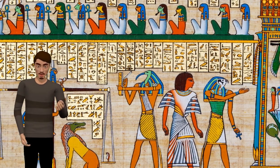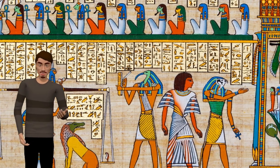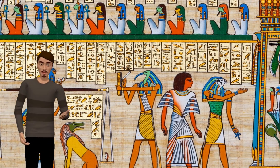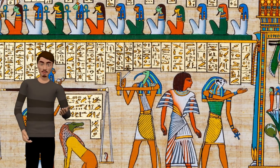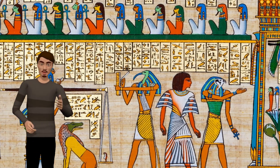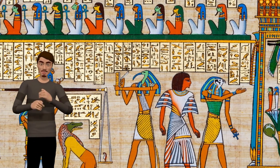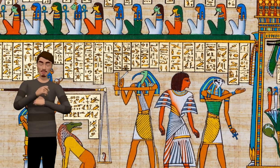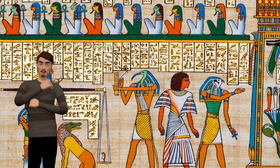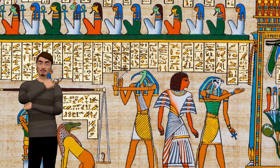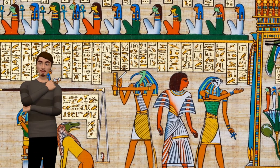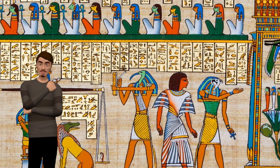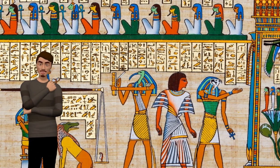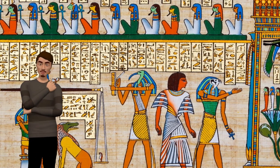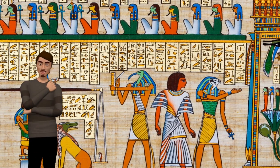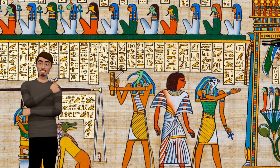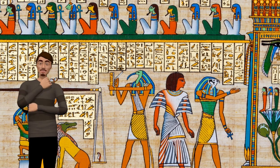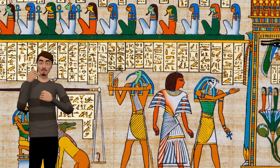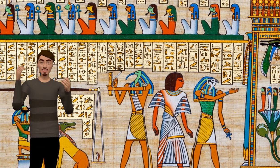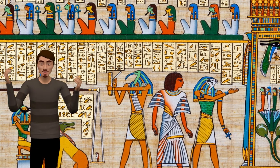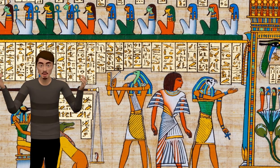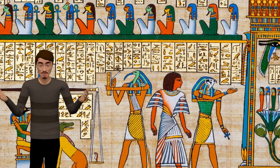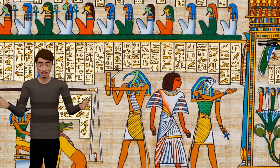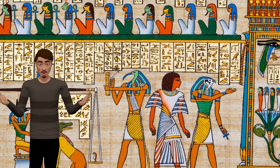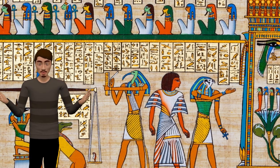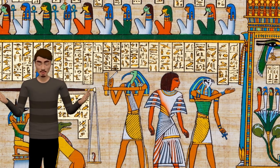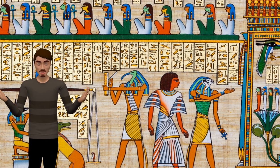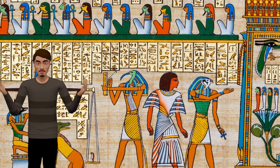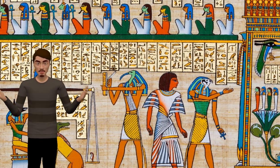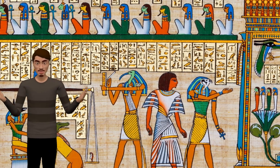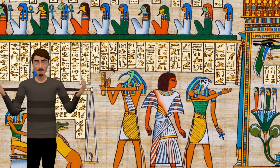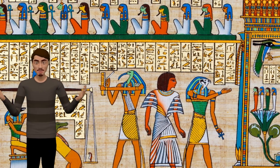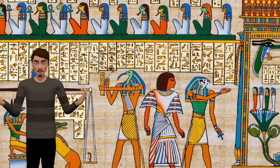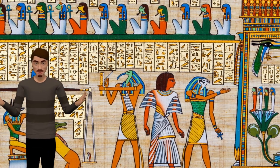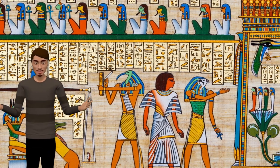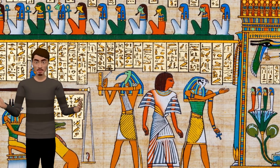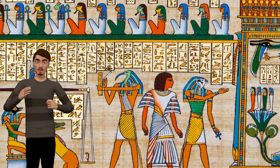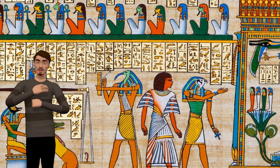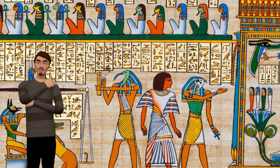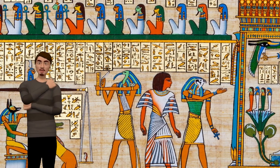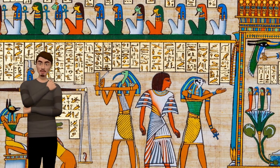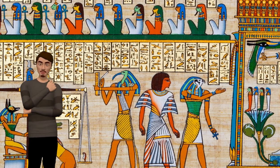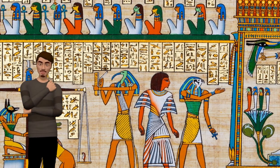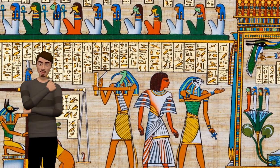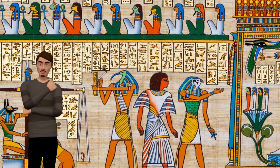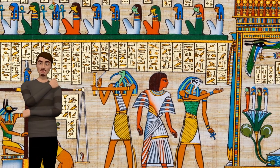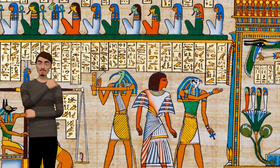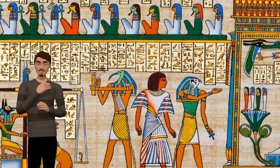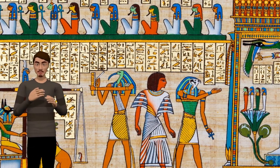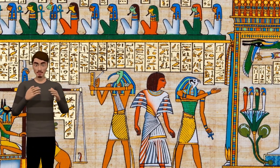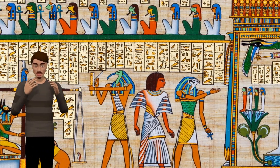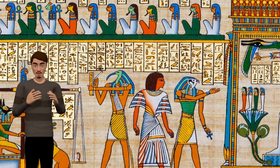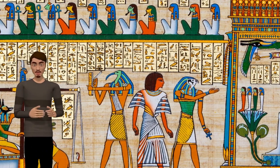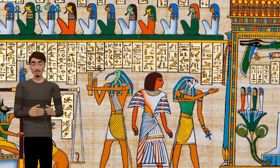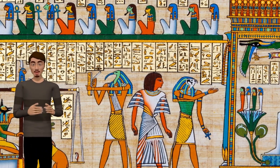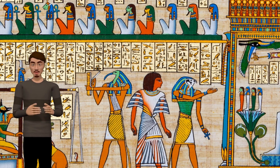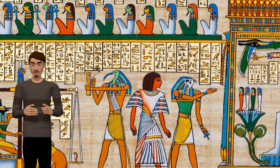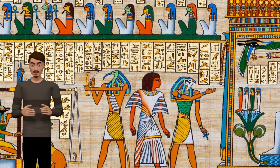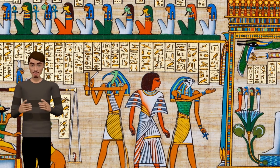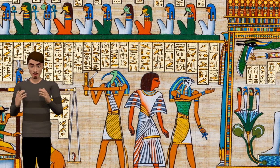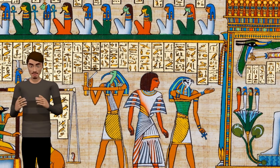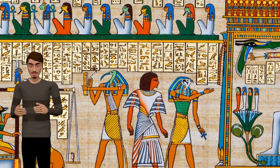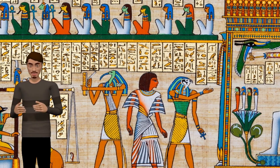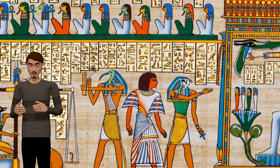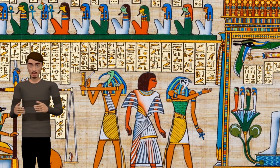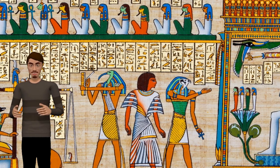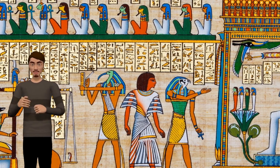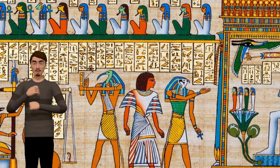statements, the dead man upheld his honesty and justice. The truth of his words was verified by the scales